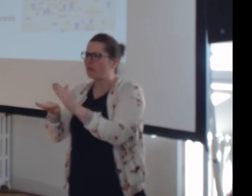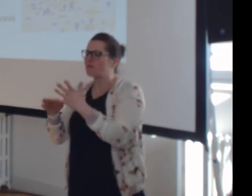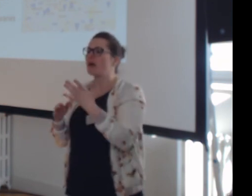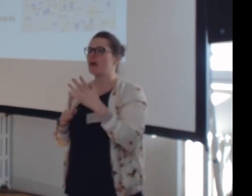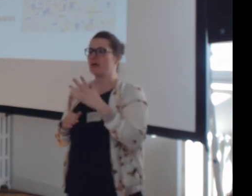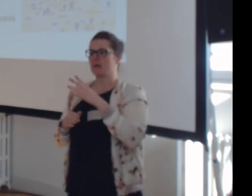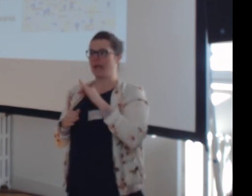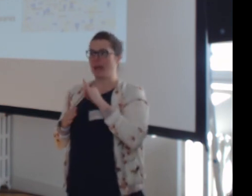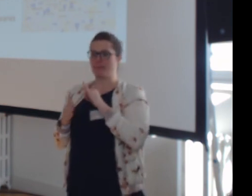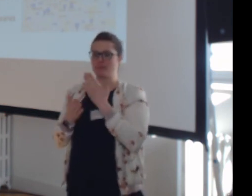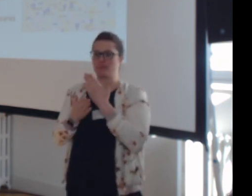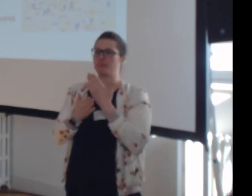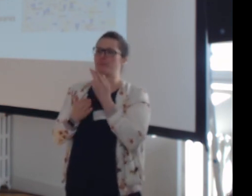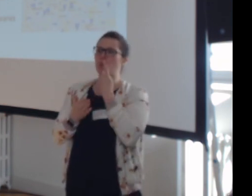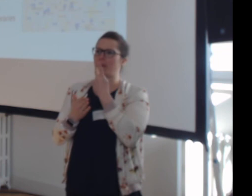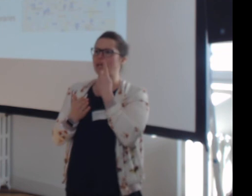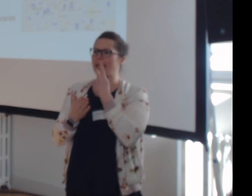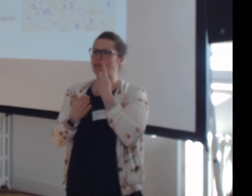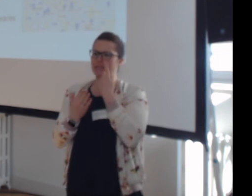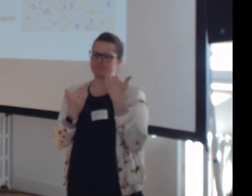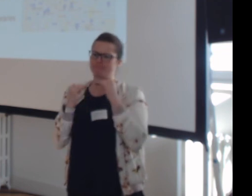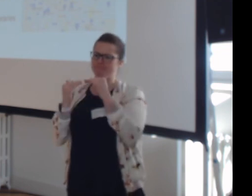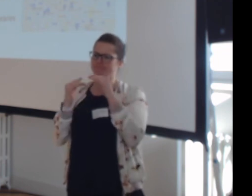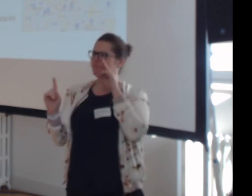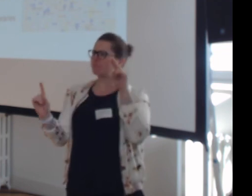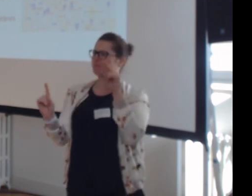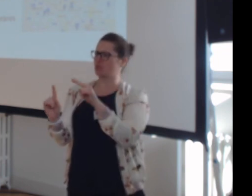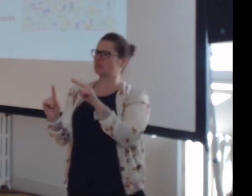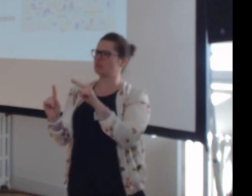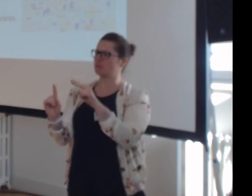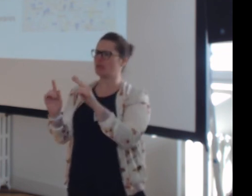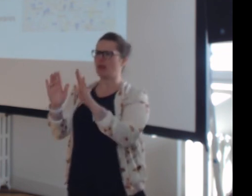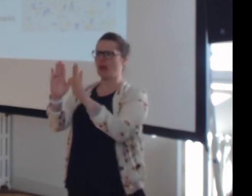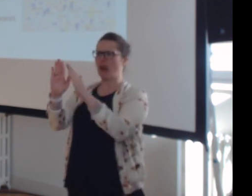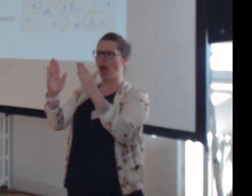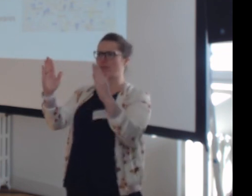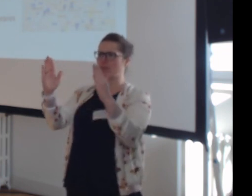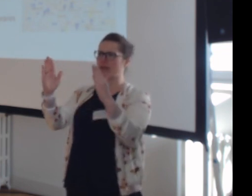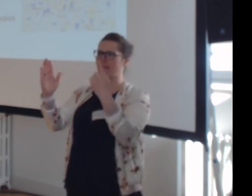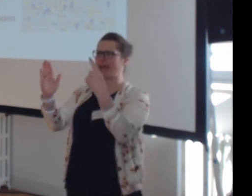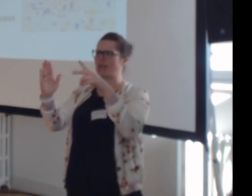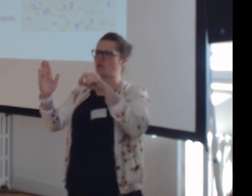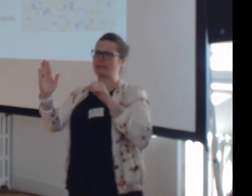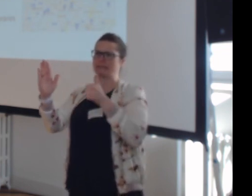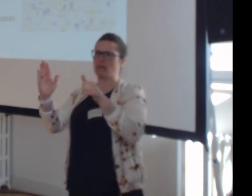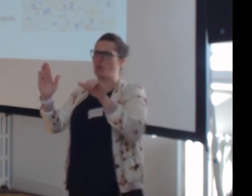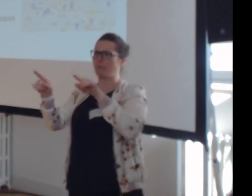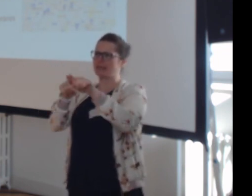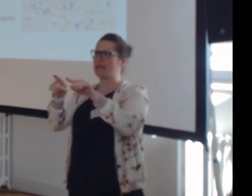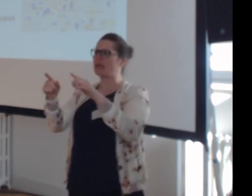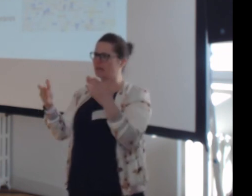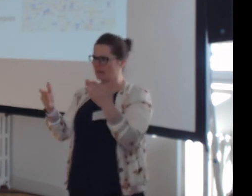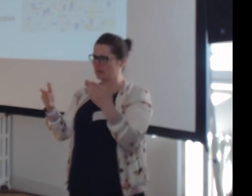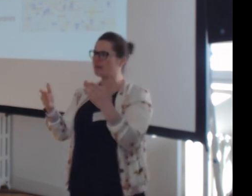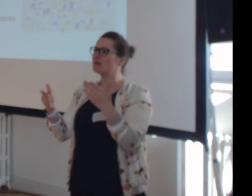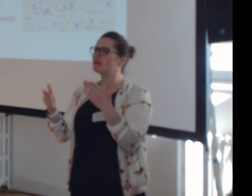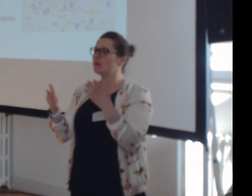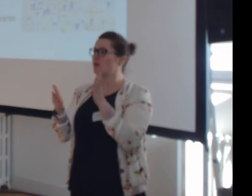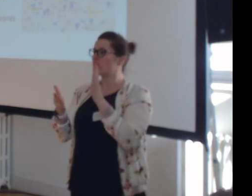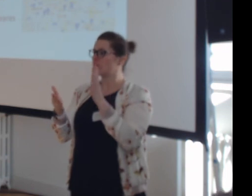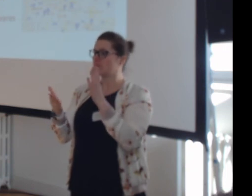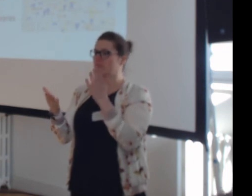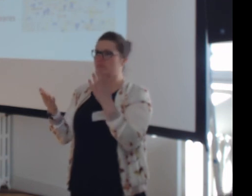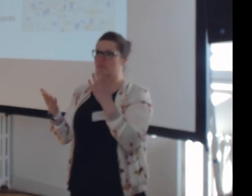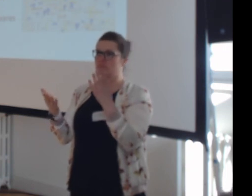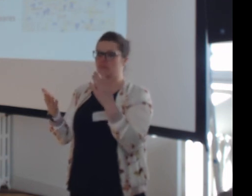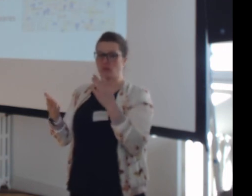We have a shared vision, or try to have a shared vision on what a library in the 21st century can be, what we can, for example, be,